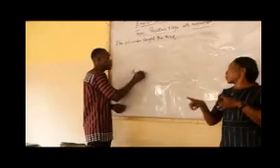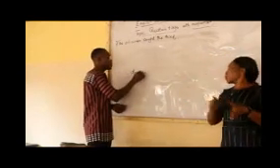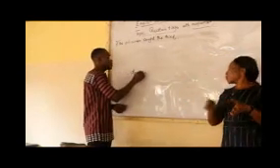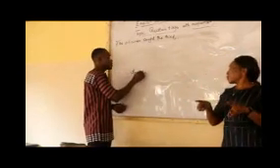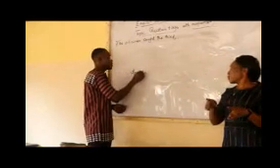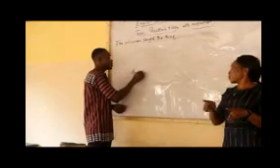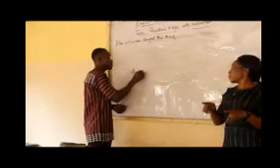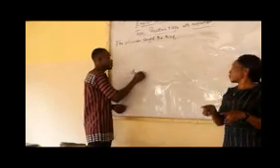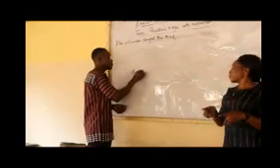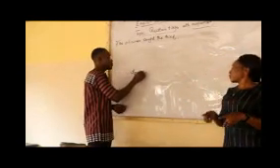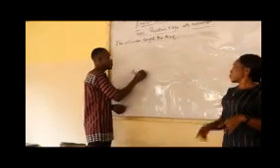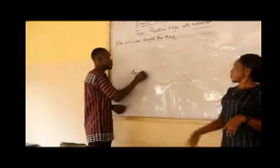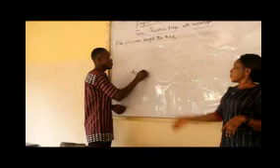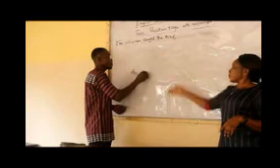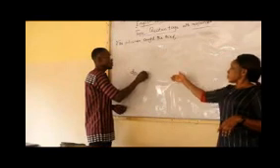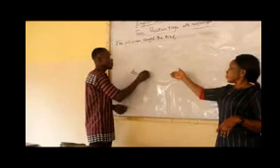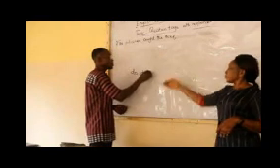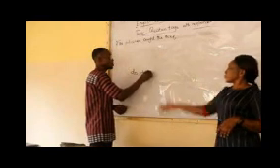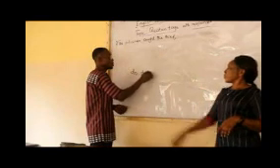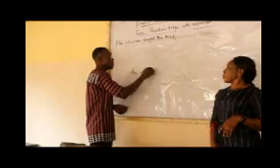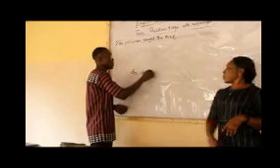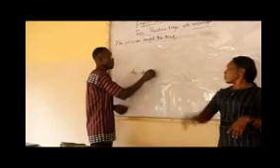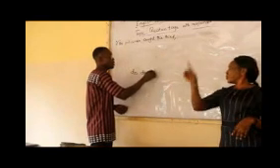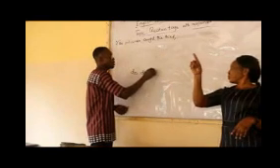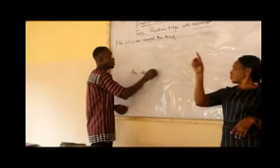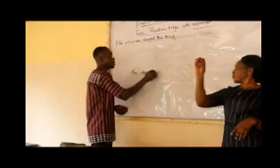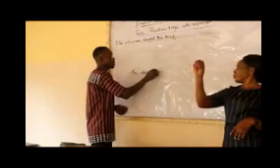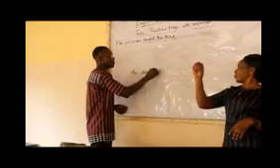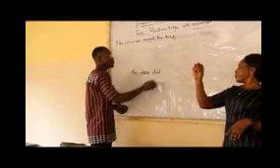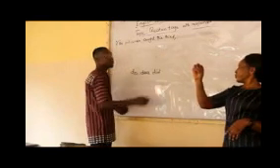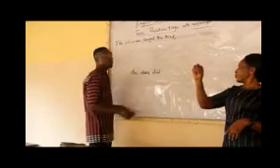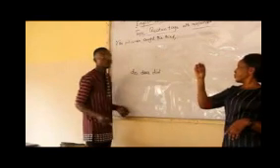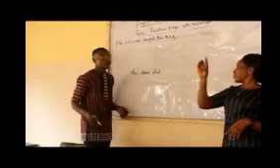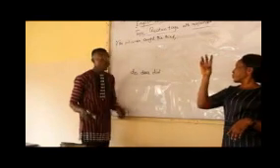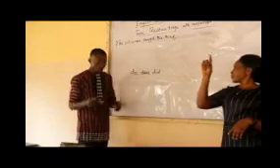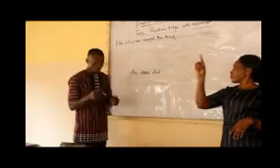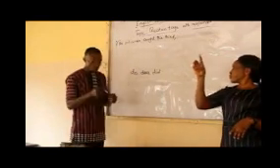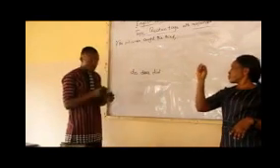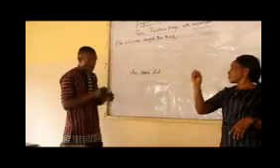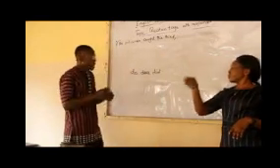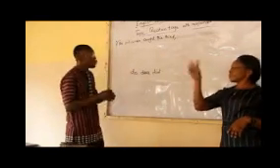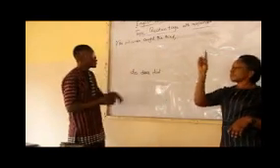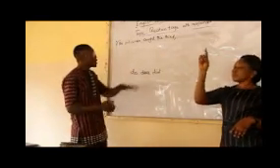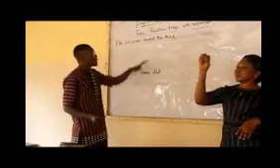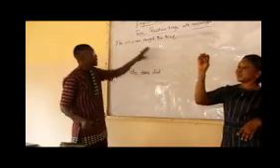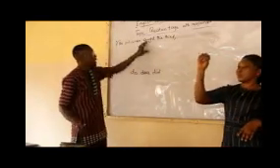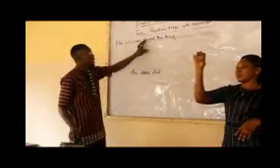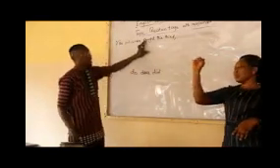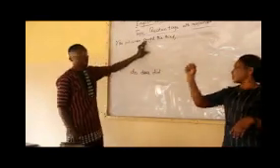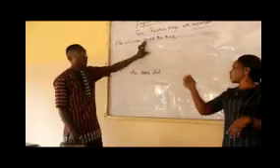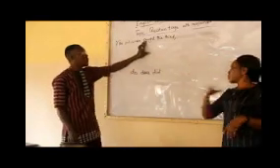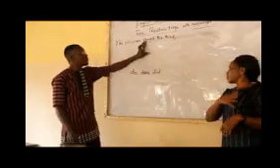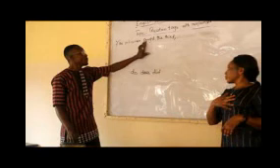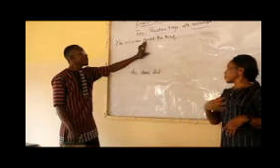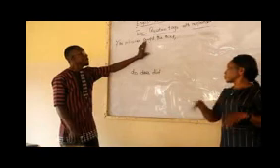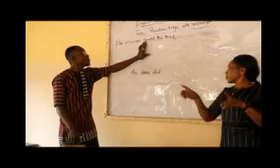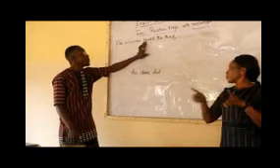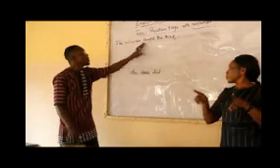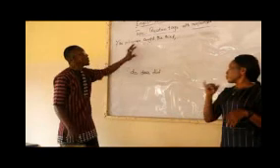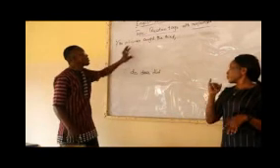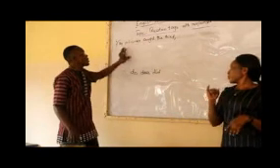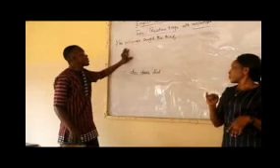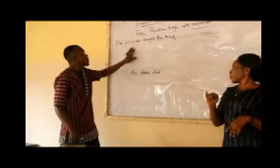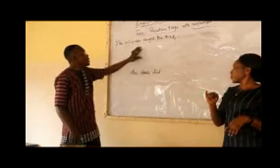which comprises do, does, and did. And we check the tense of the